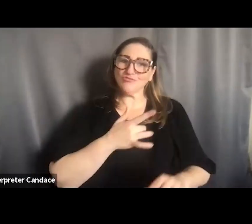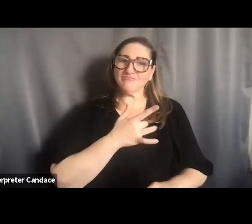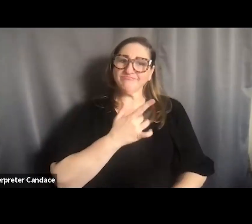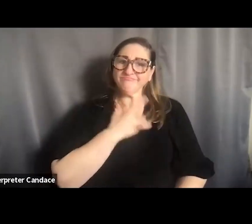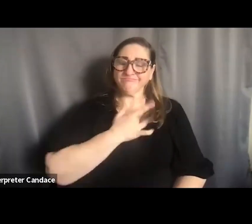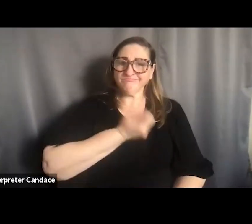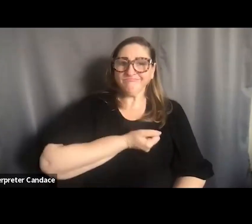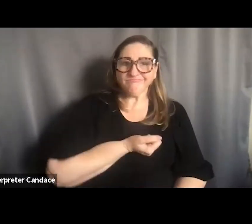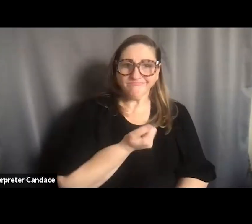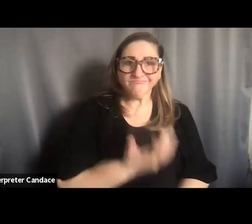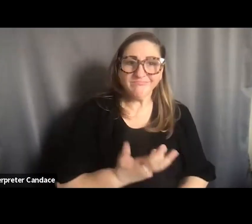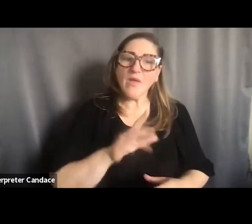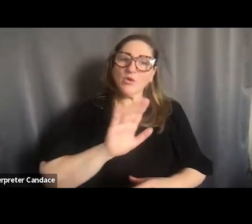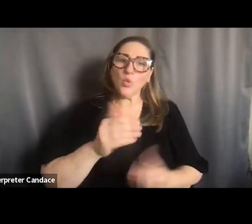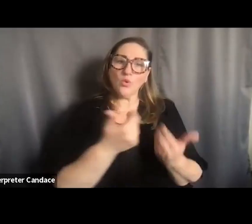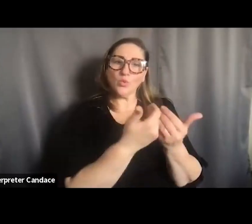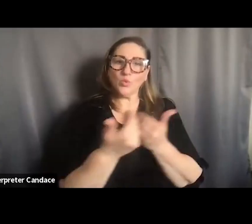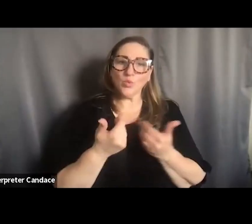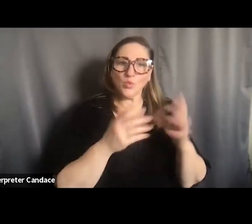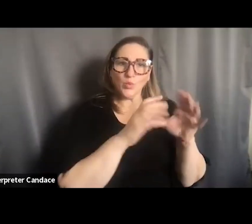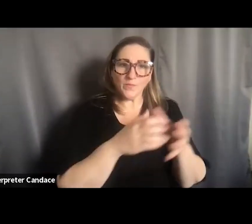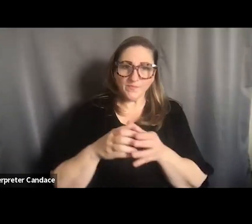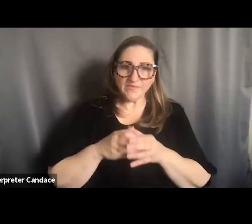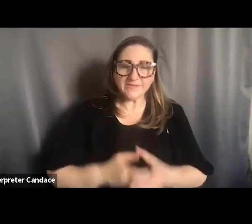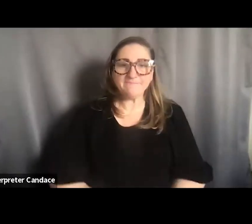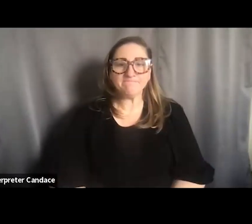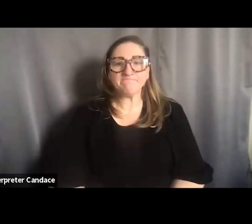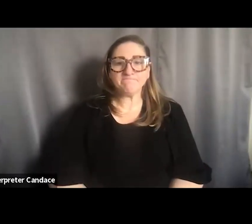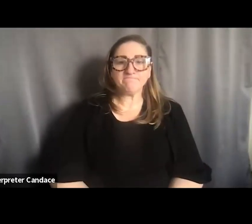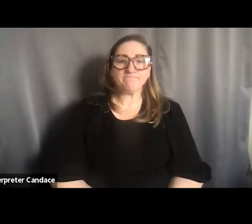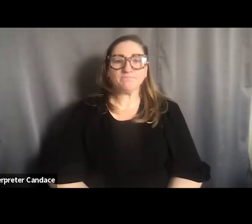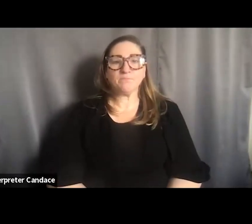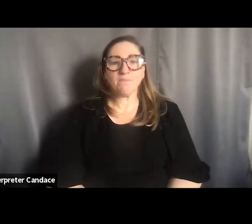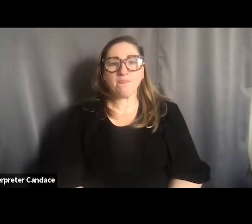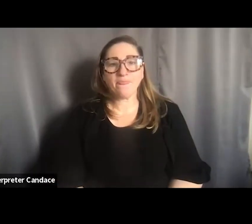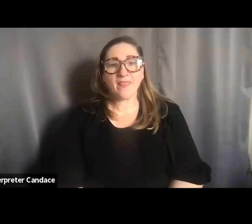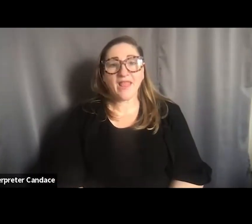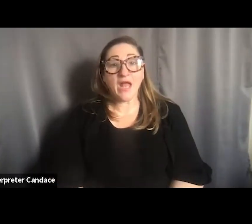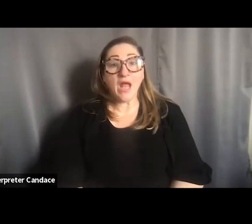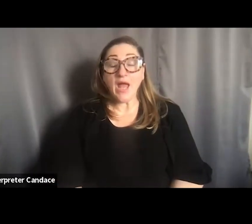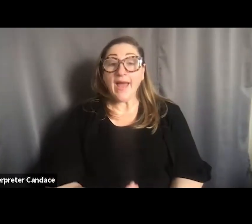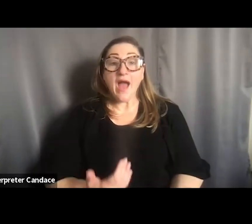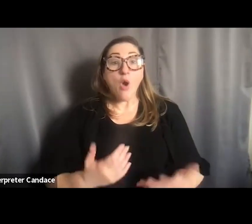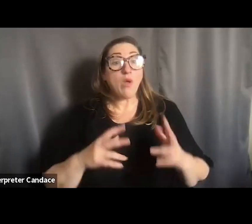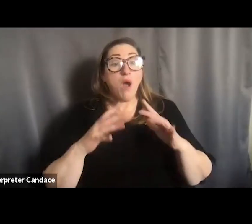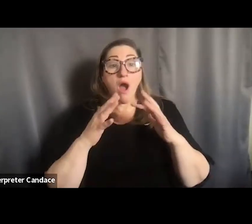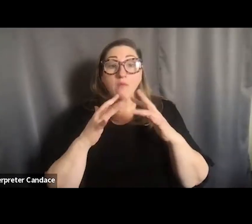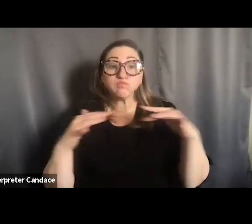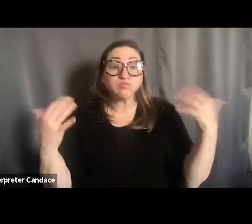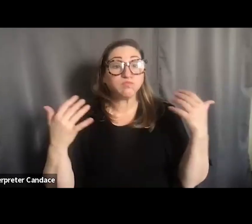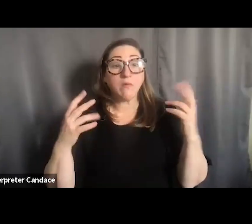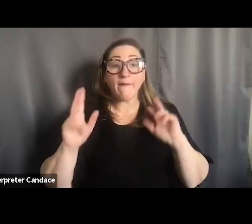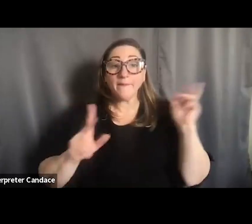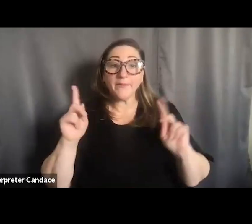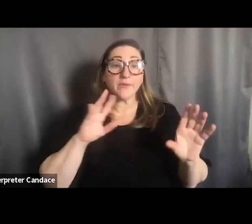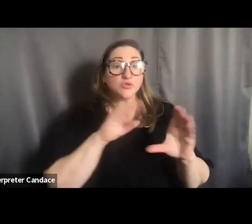in your dance community. So I really want to emphasize that we want to get a range of ways we can participate, so no action is too small. So